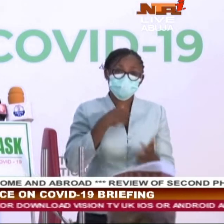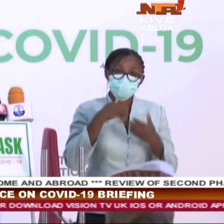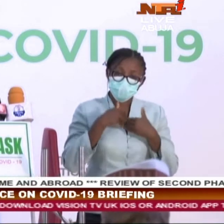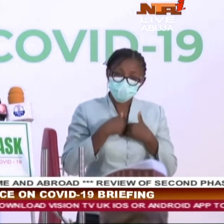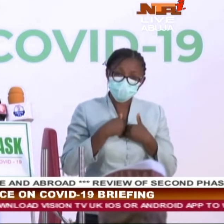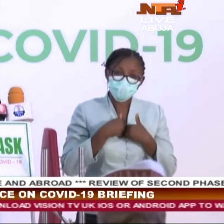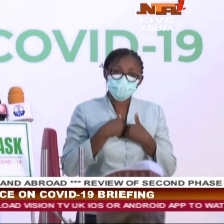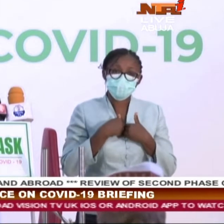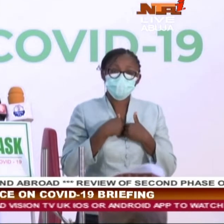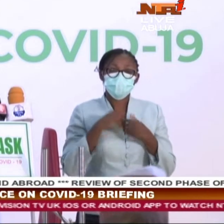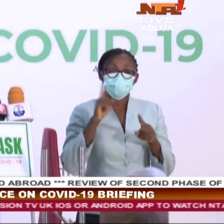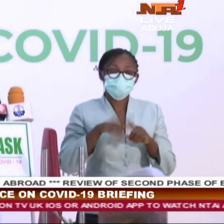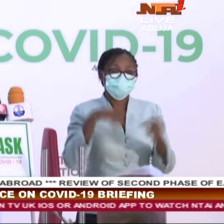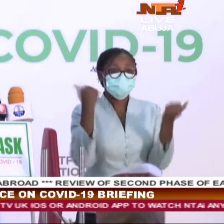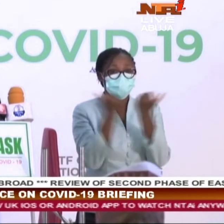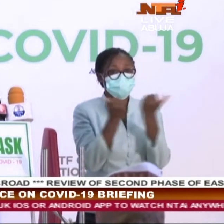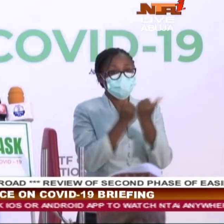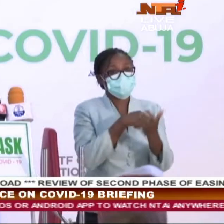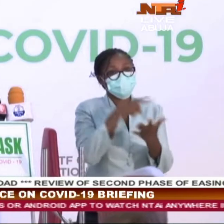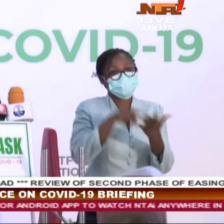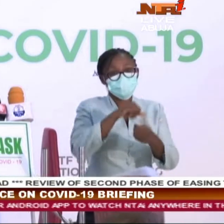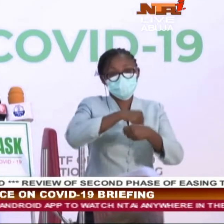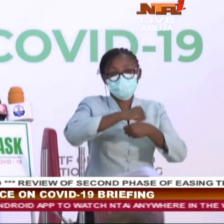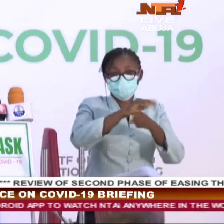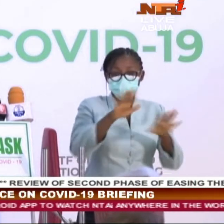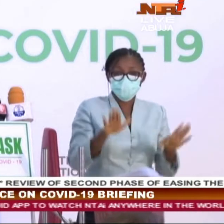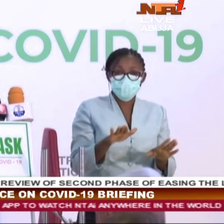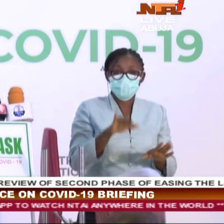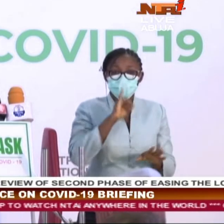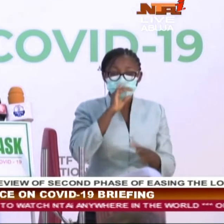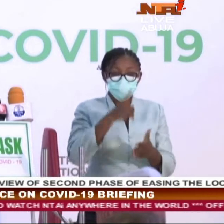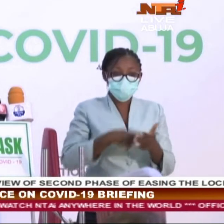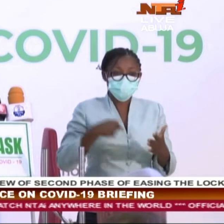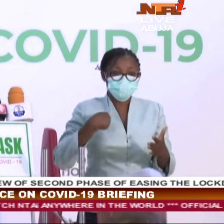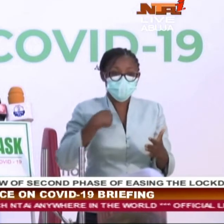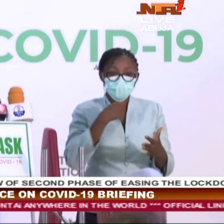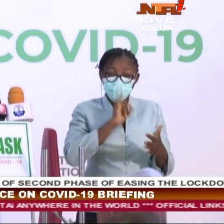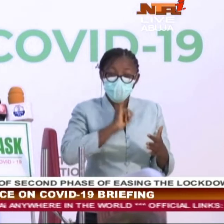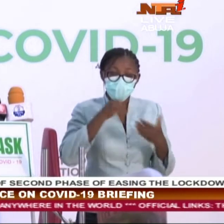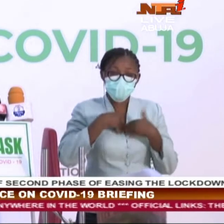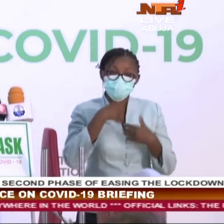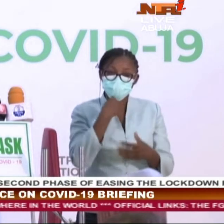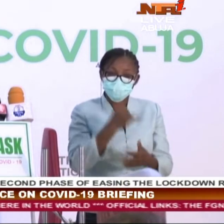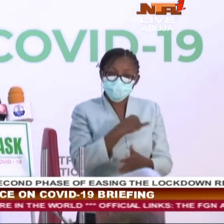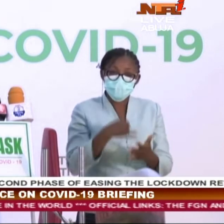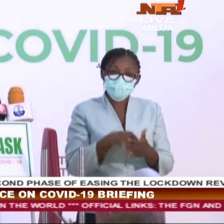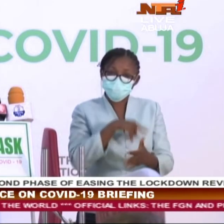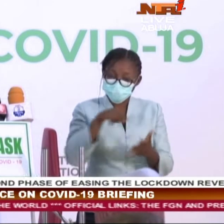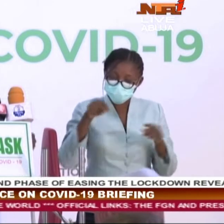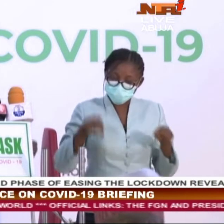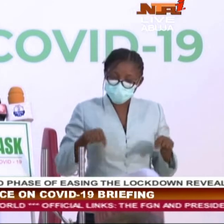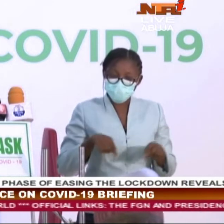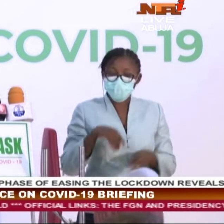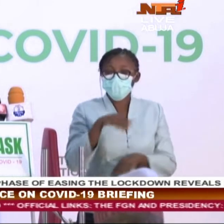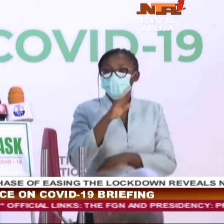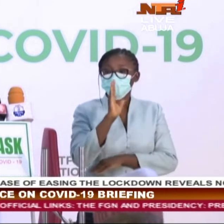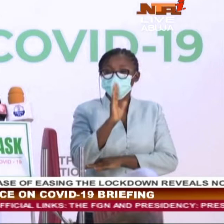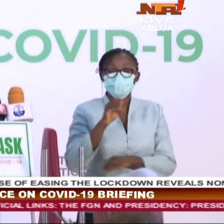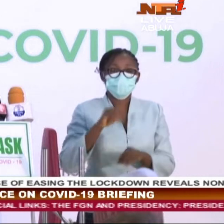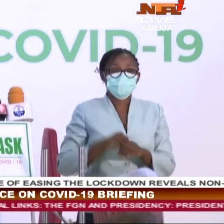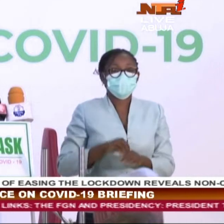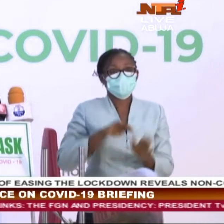for fighting COVID-19 is what I stated this afternoon in my paragraph